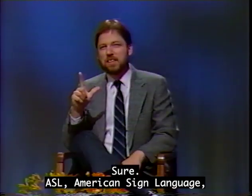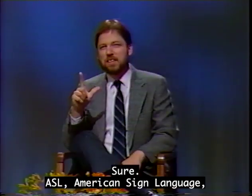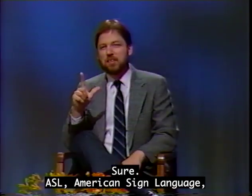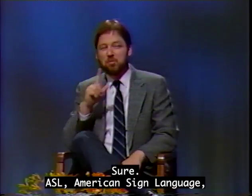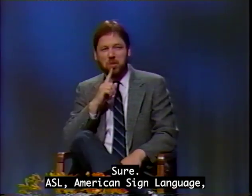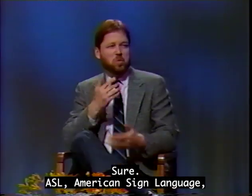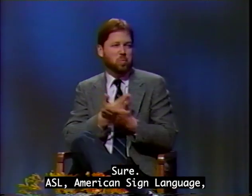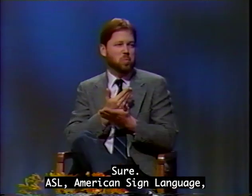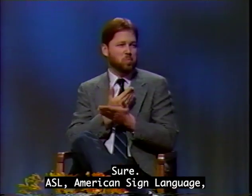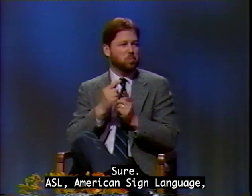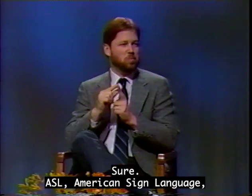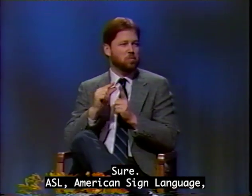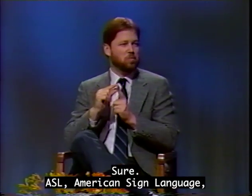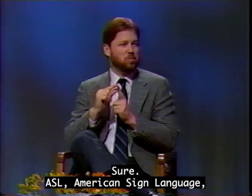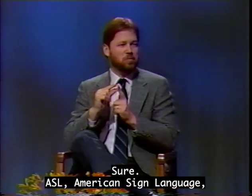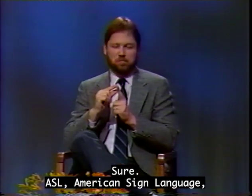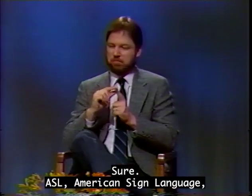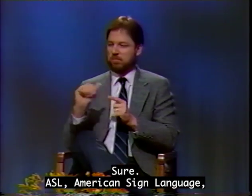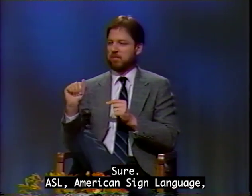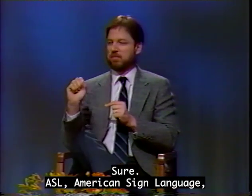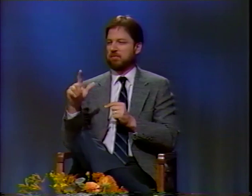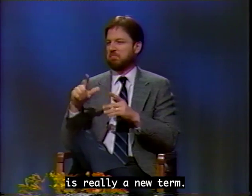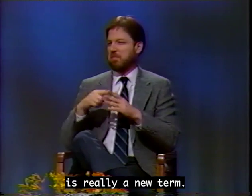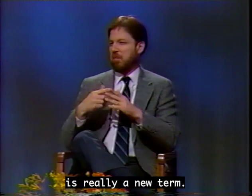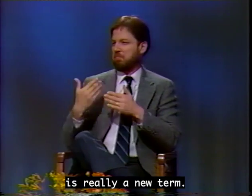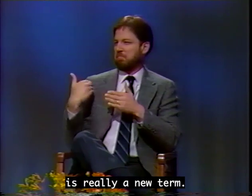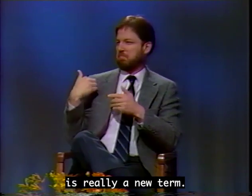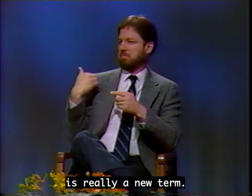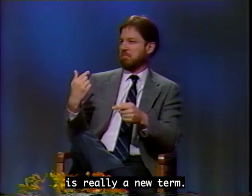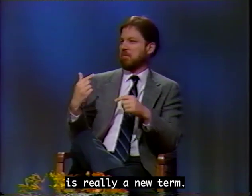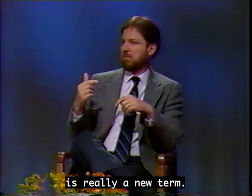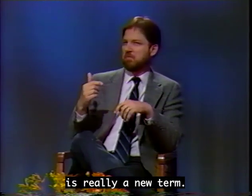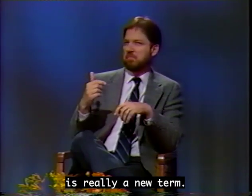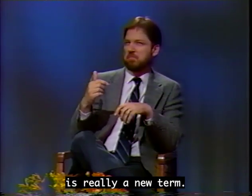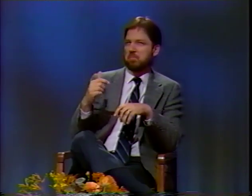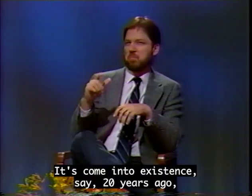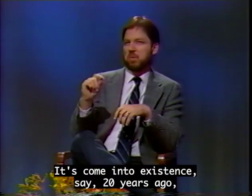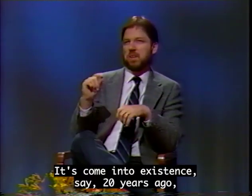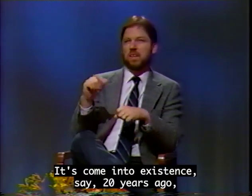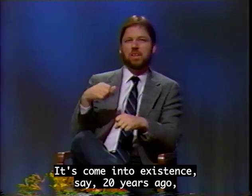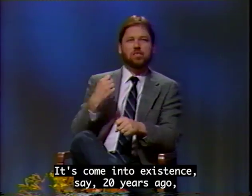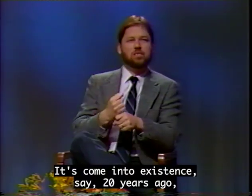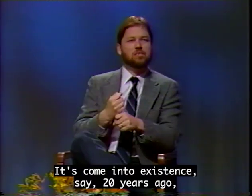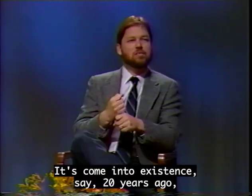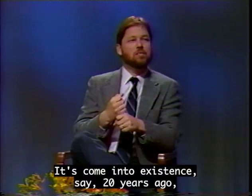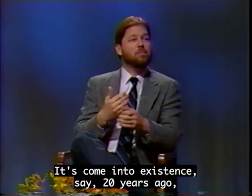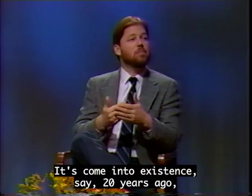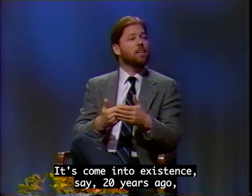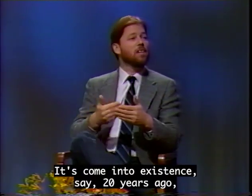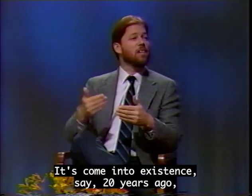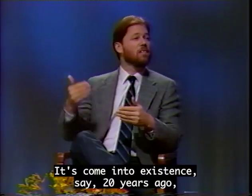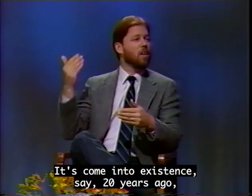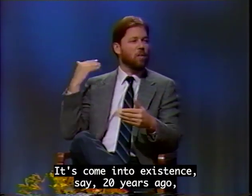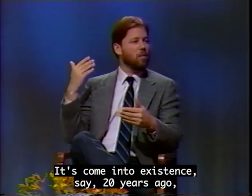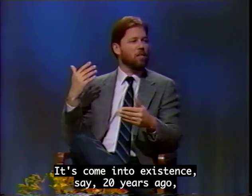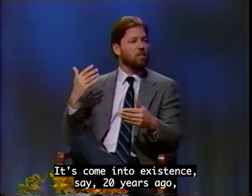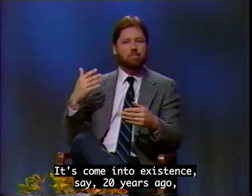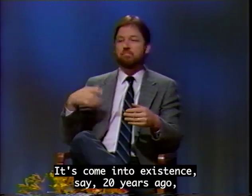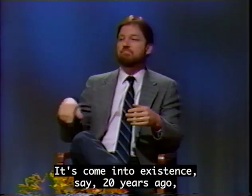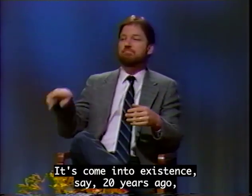Sure. ASL, American Sign Language, is really a new term. It's come into existence, say, 20 years